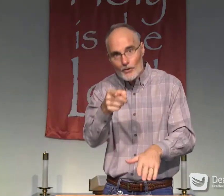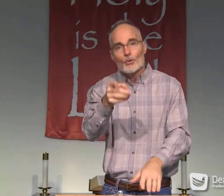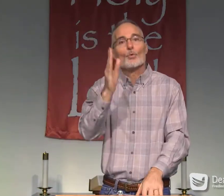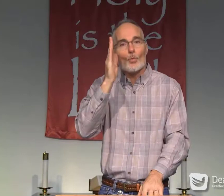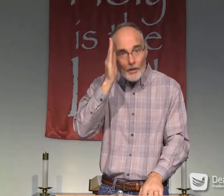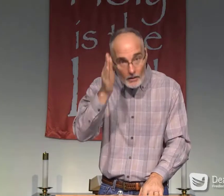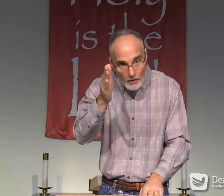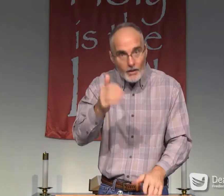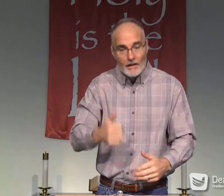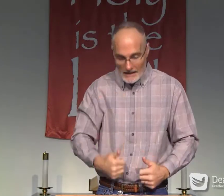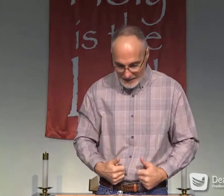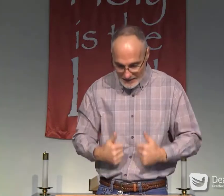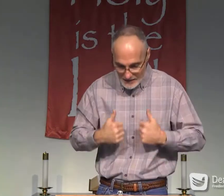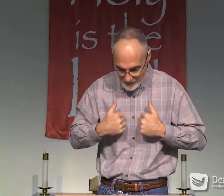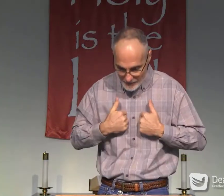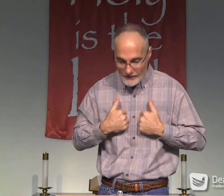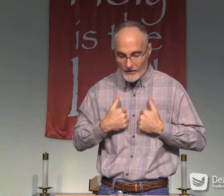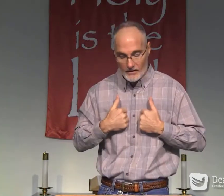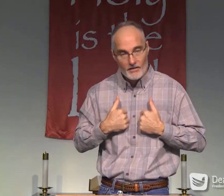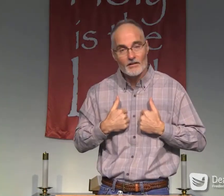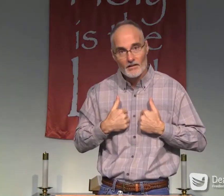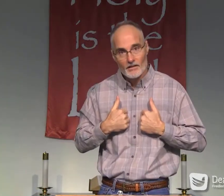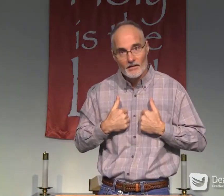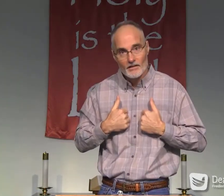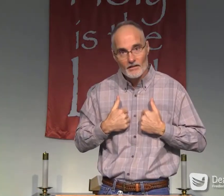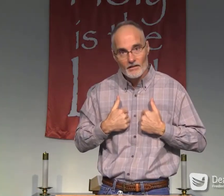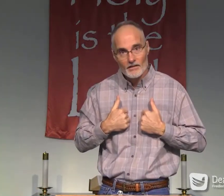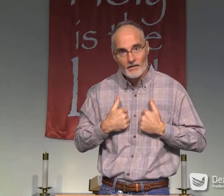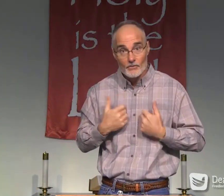After you die, you will live